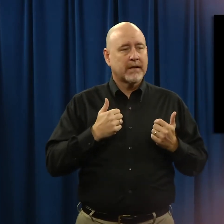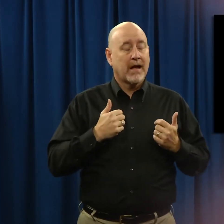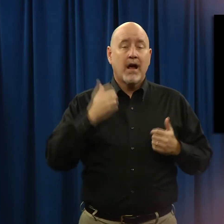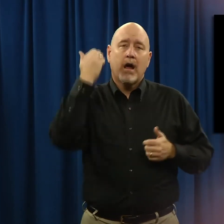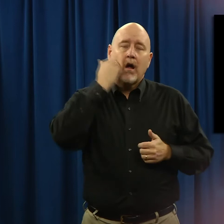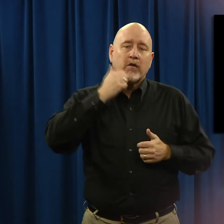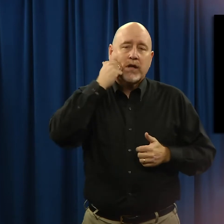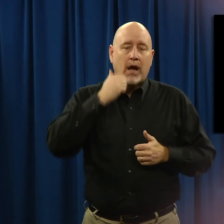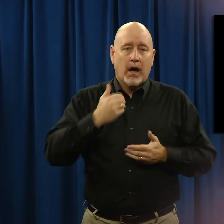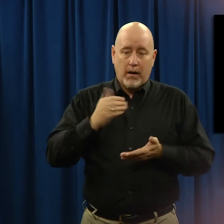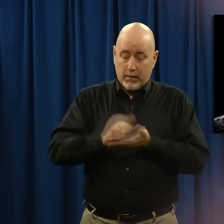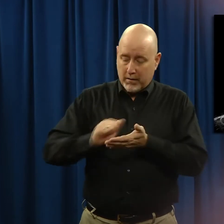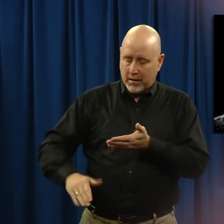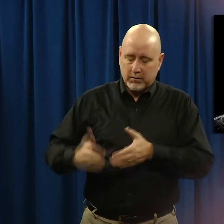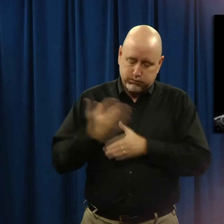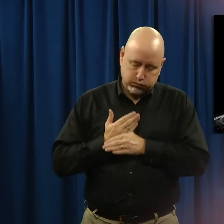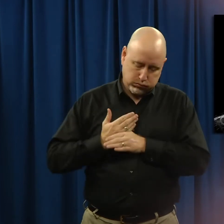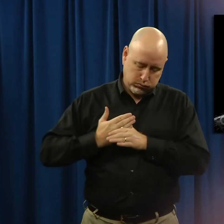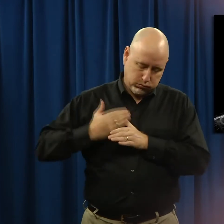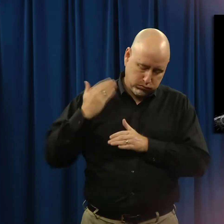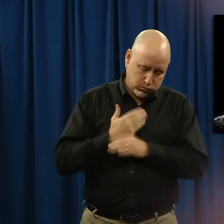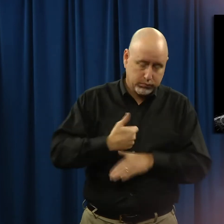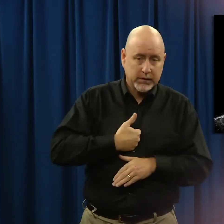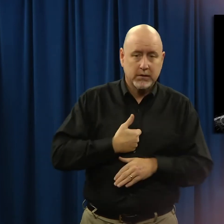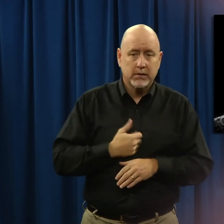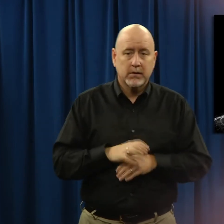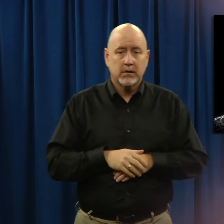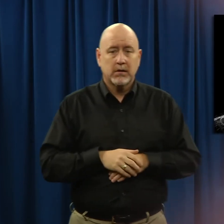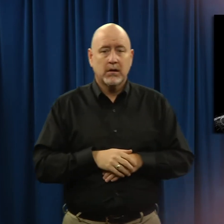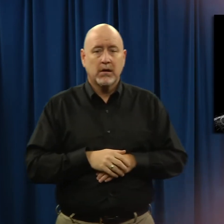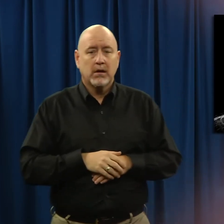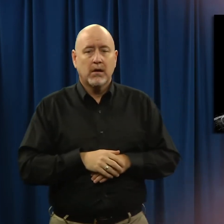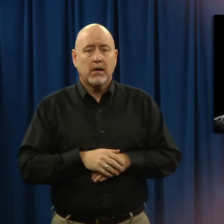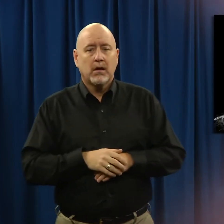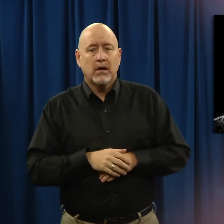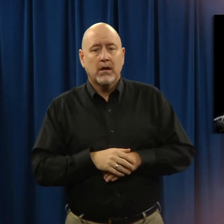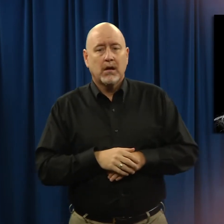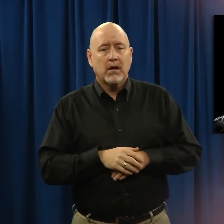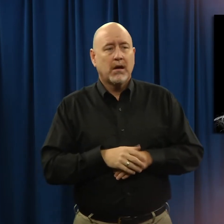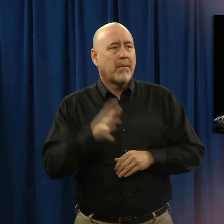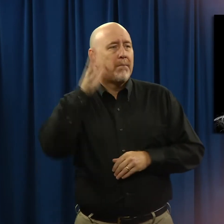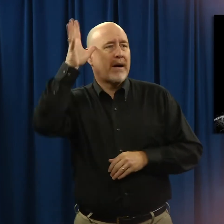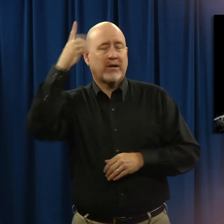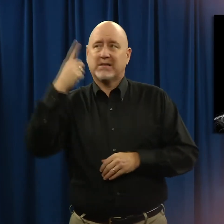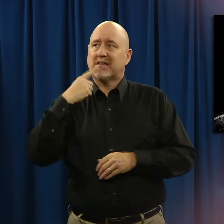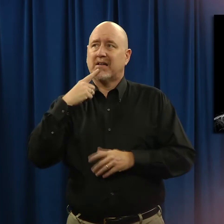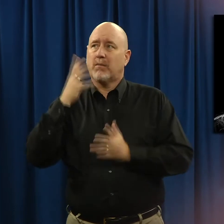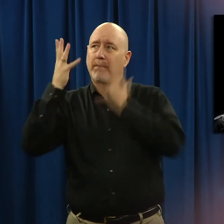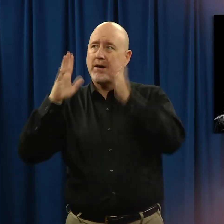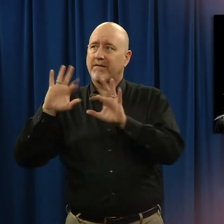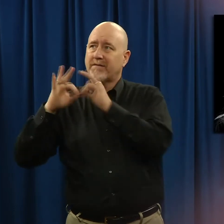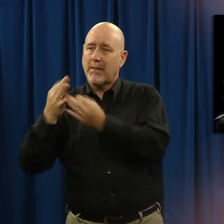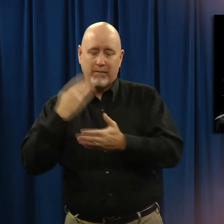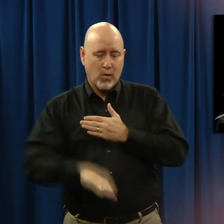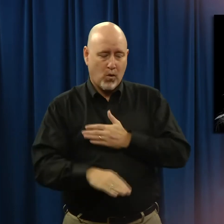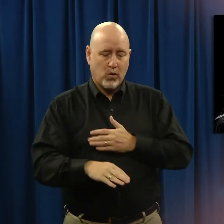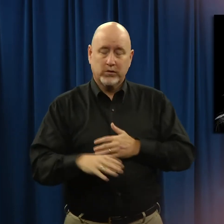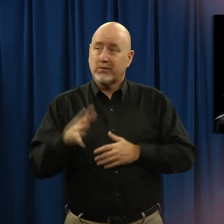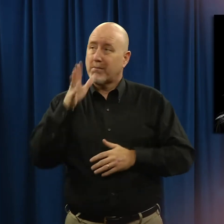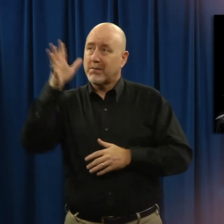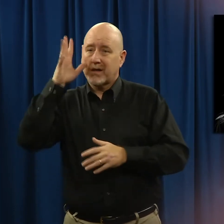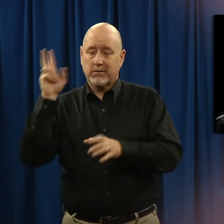day. My family said if I had the baby, it would embarrass all of us. It was what they wanted. So they drove me to the